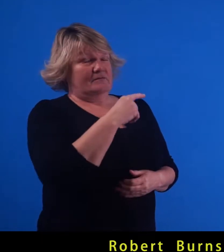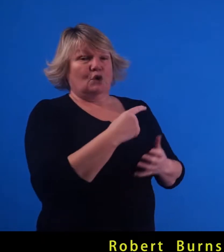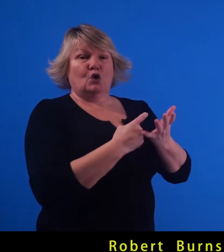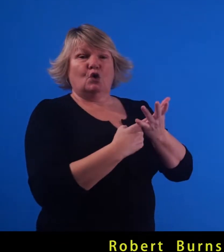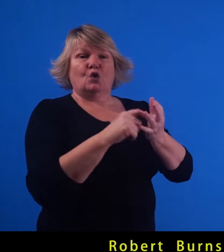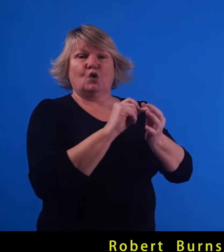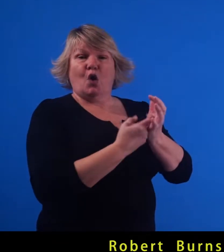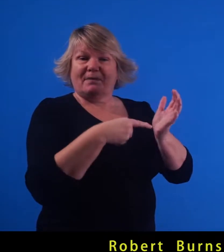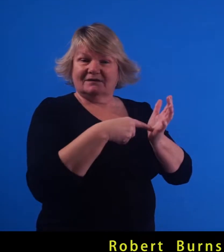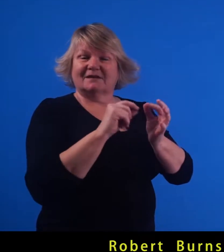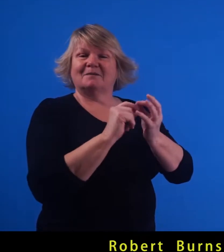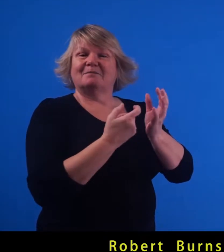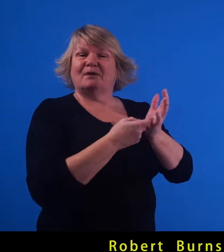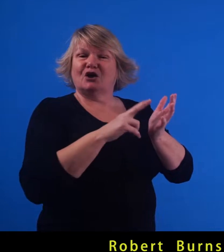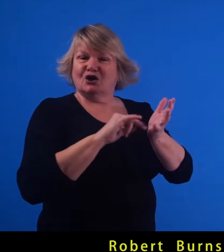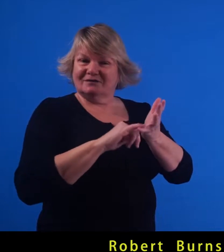Robert Burns.